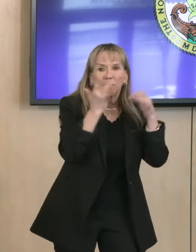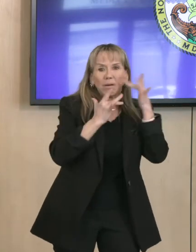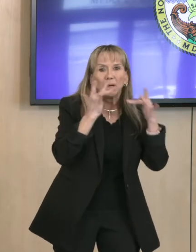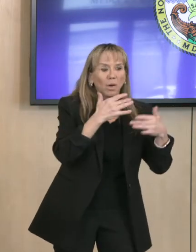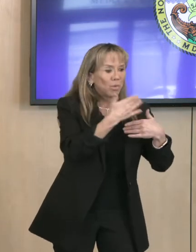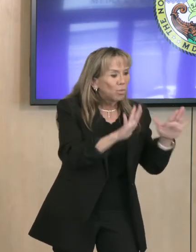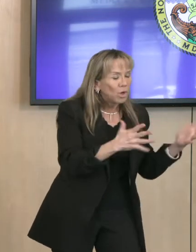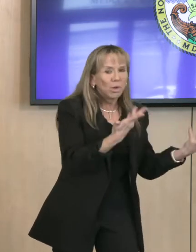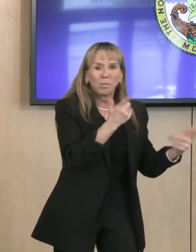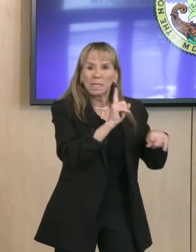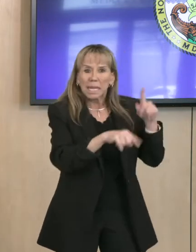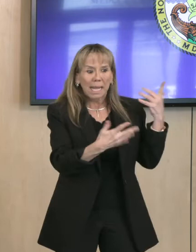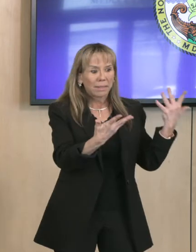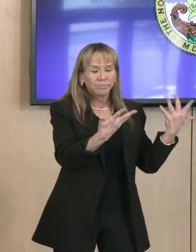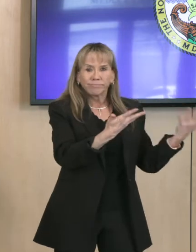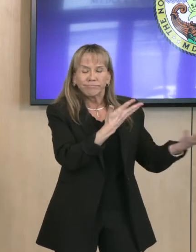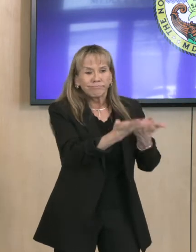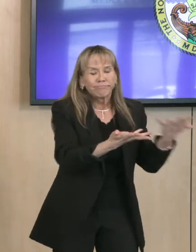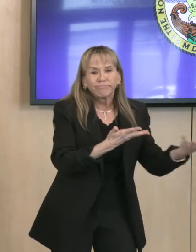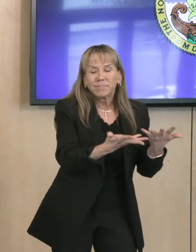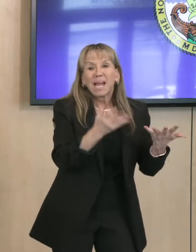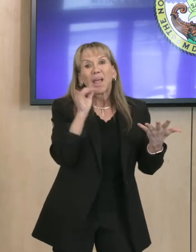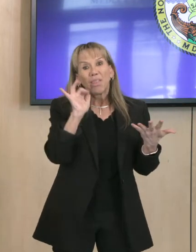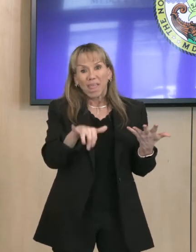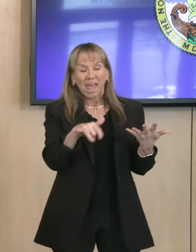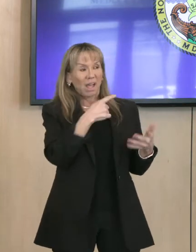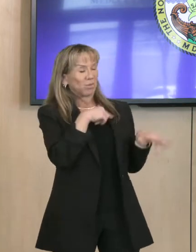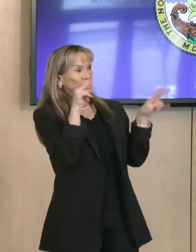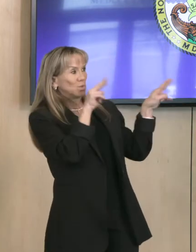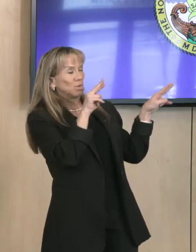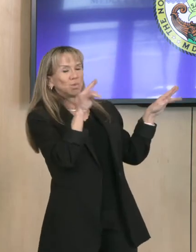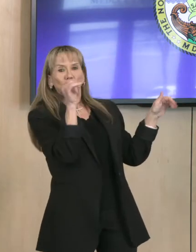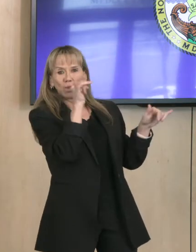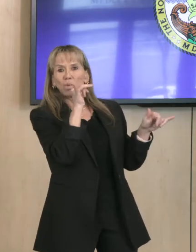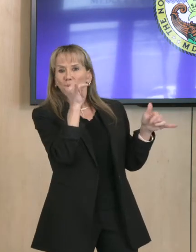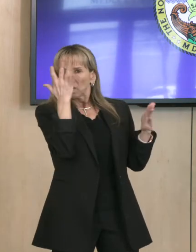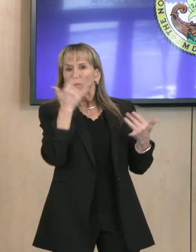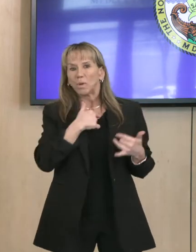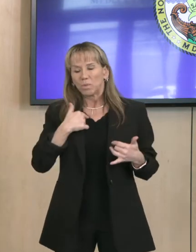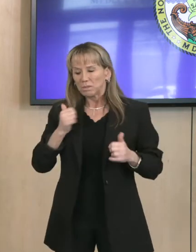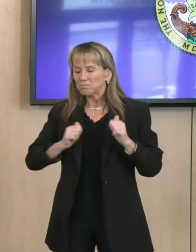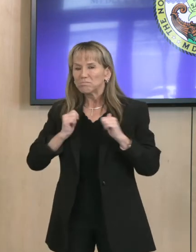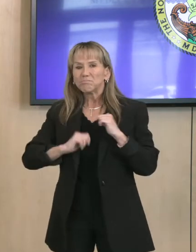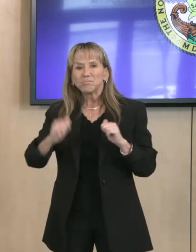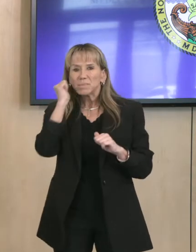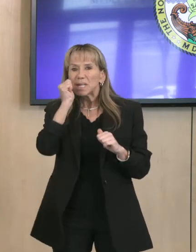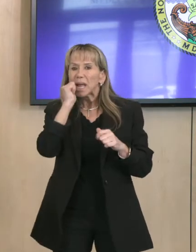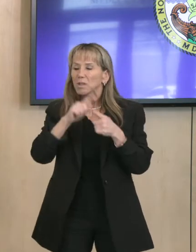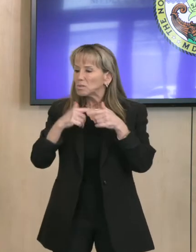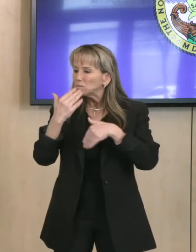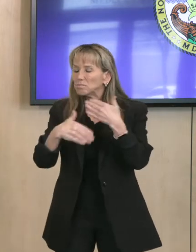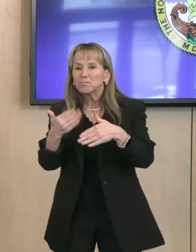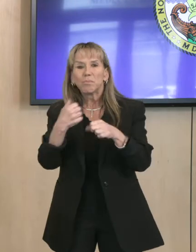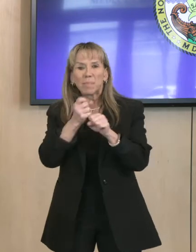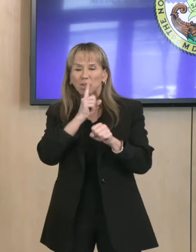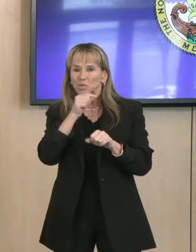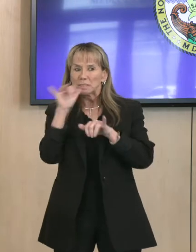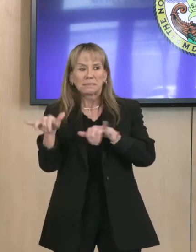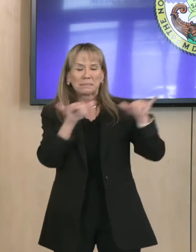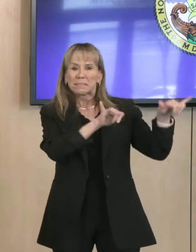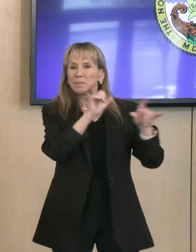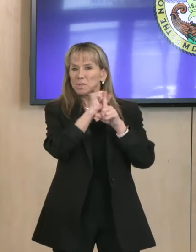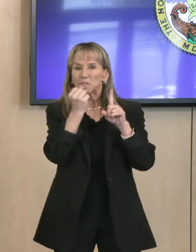need. And this is what motivates us daily to put in place the efforts we have to flatten the curve, but also